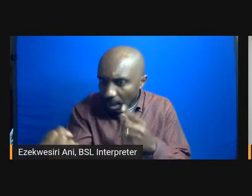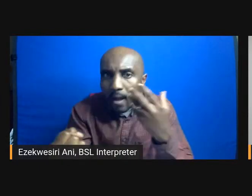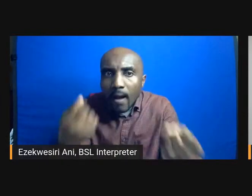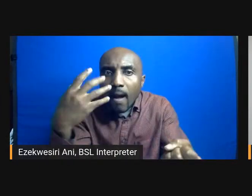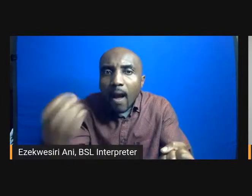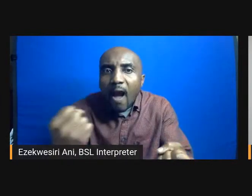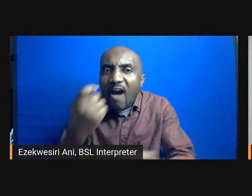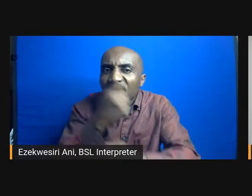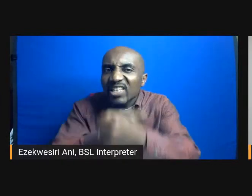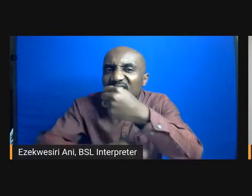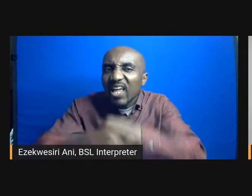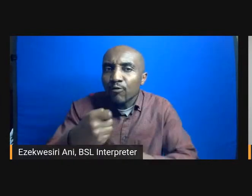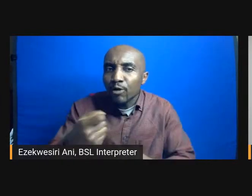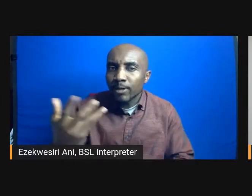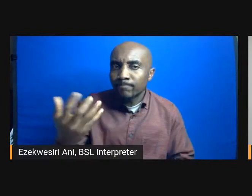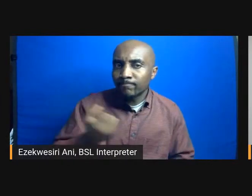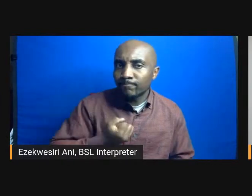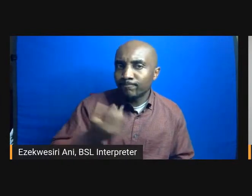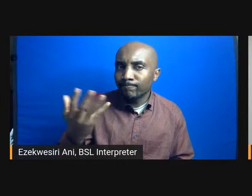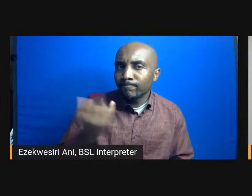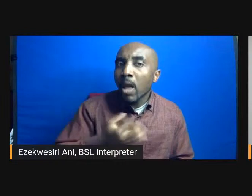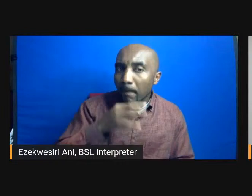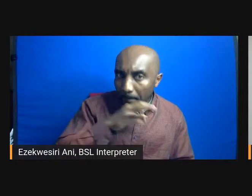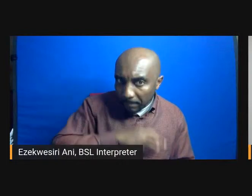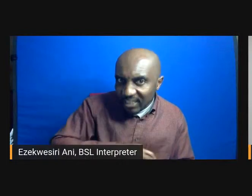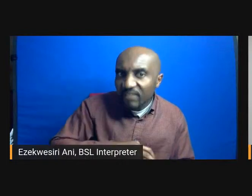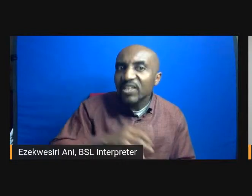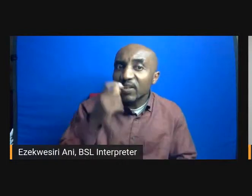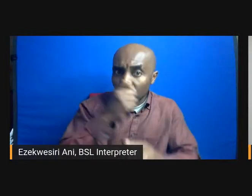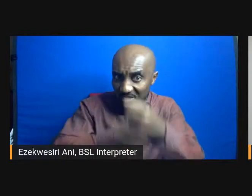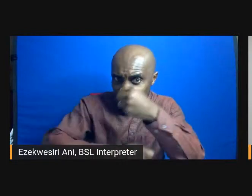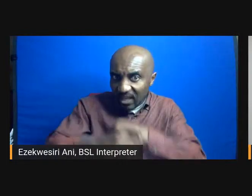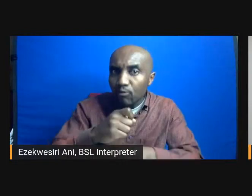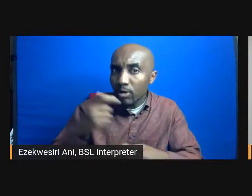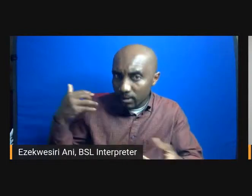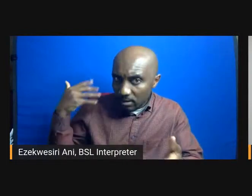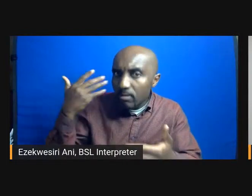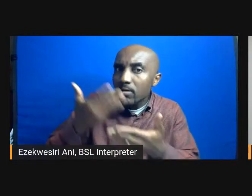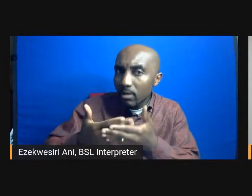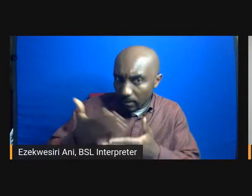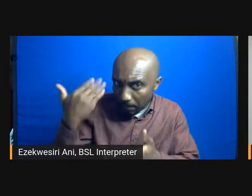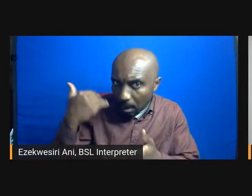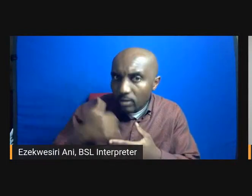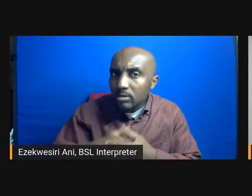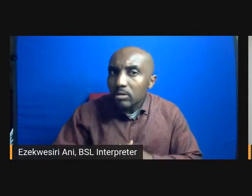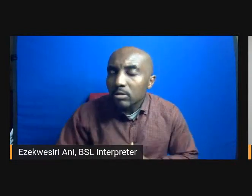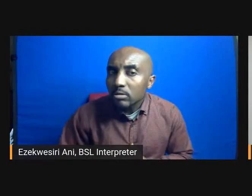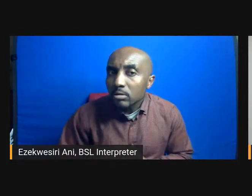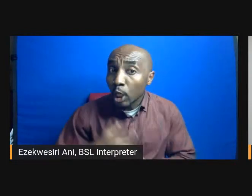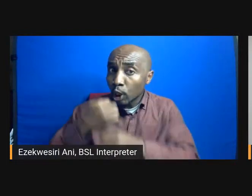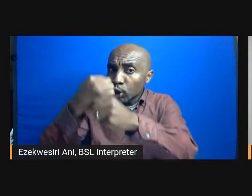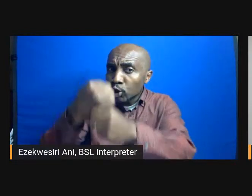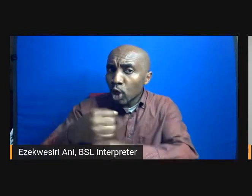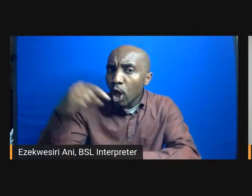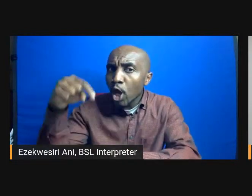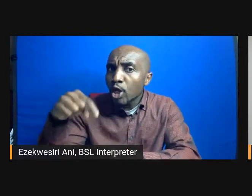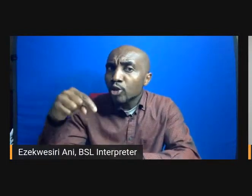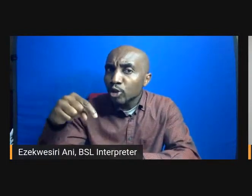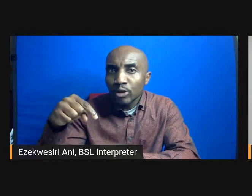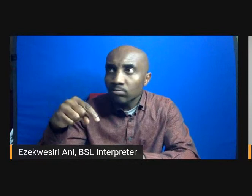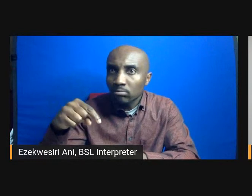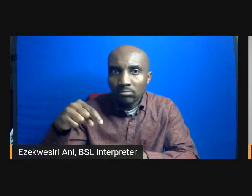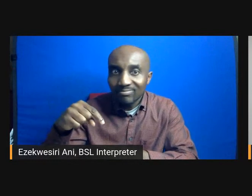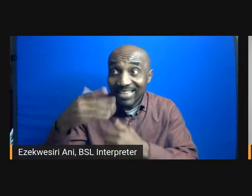financially profited from the trade at some point in their history. The church was against the abolishing